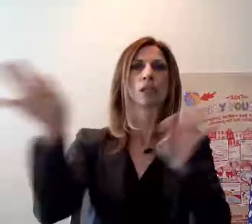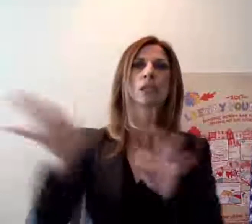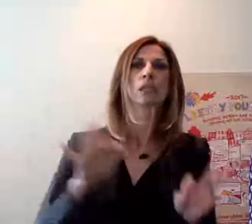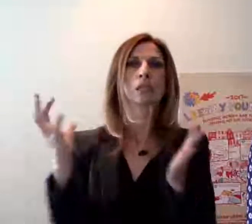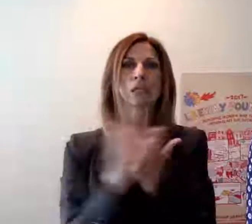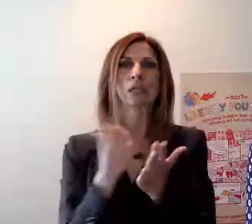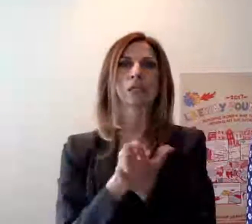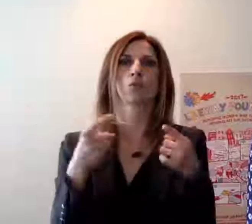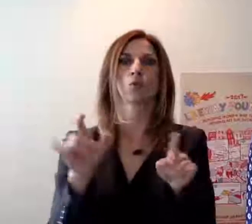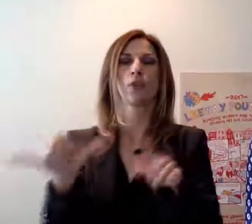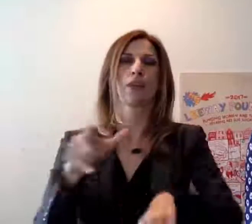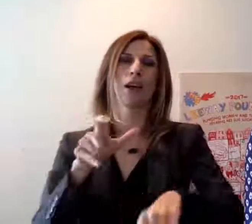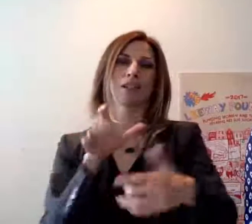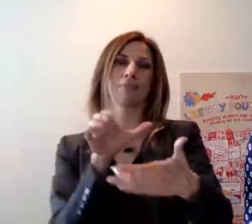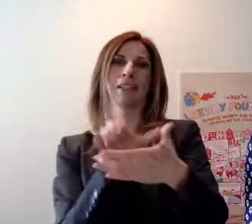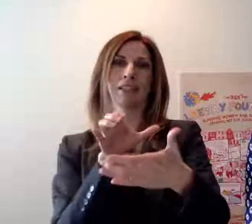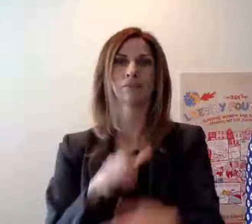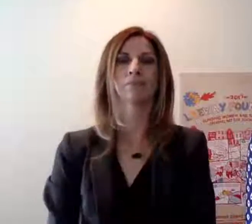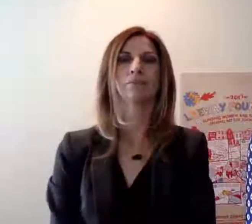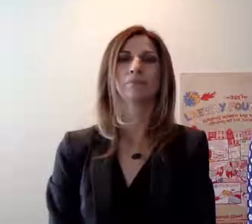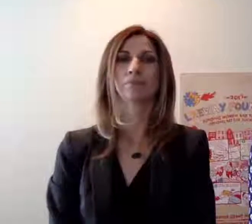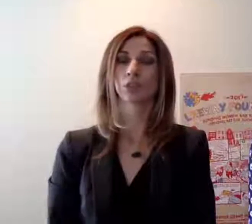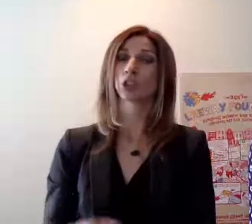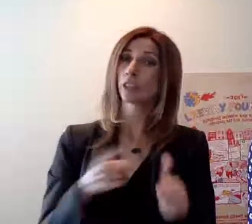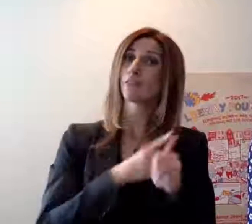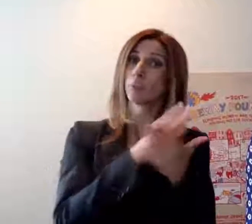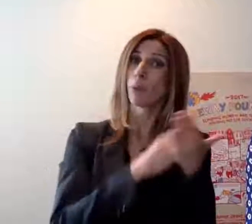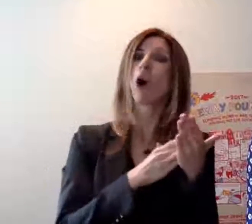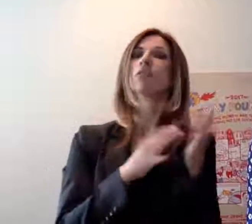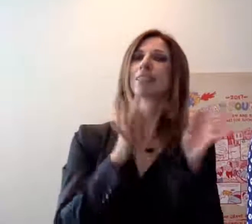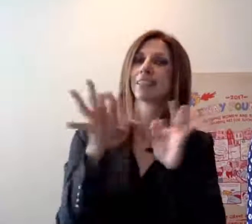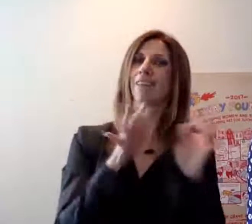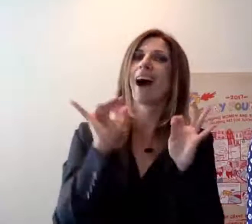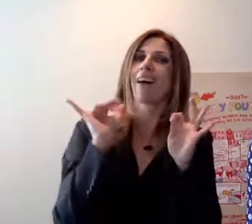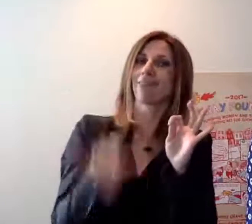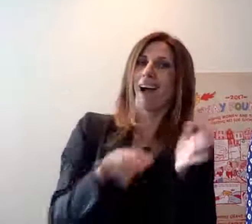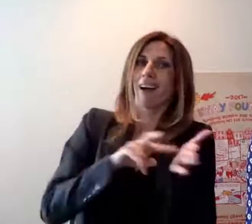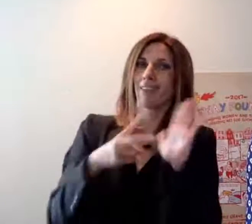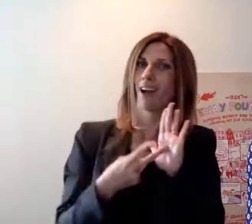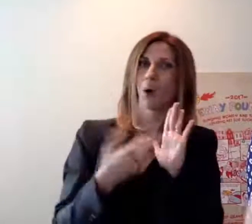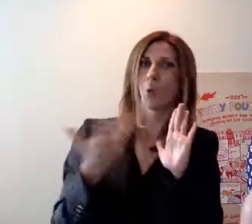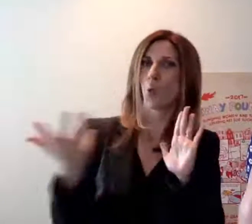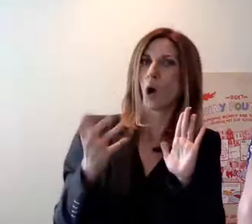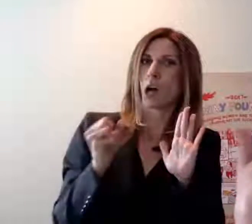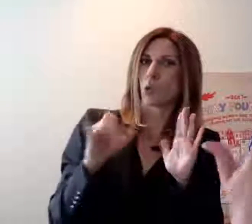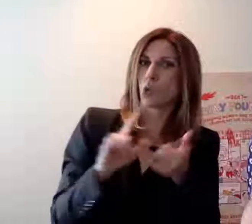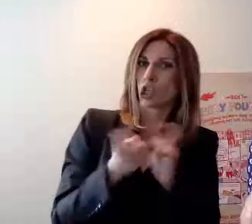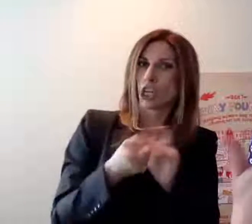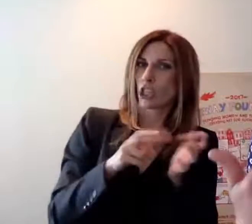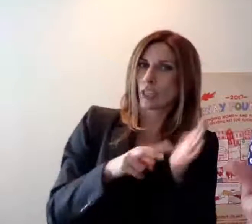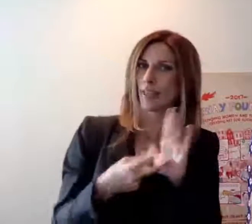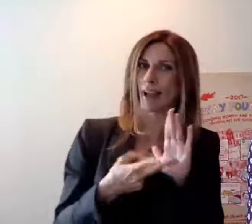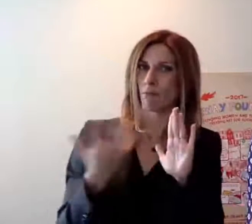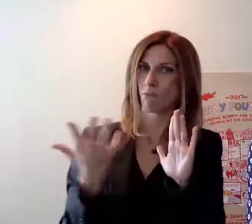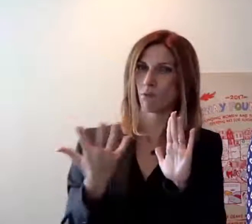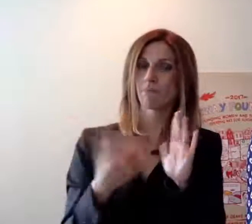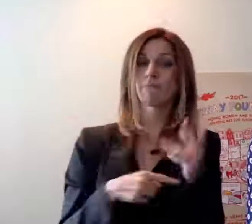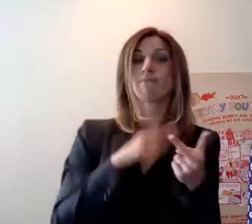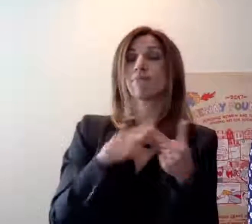there. So the first part of the question is defining that social change intent. And then the second part is about how it shows